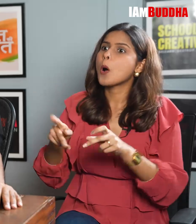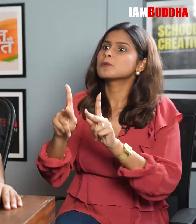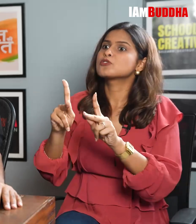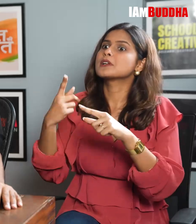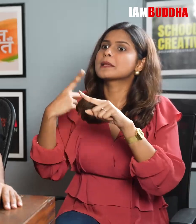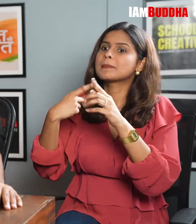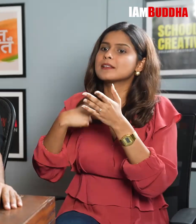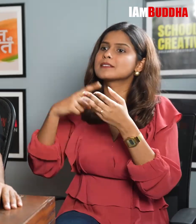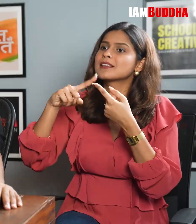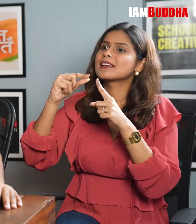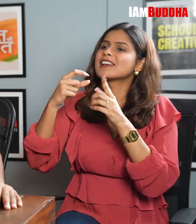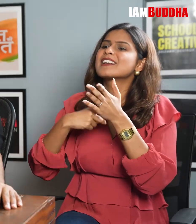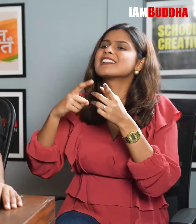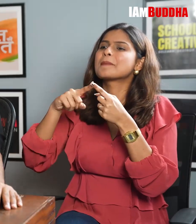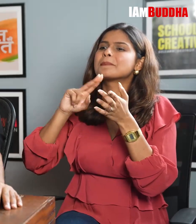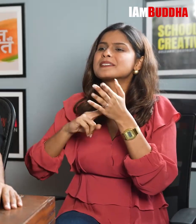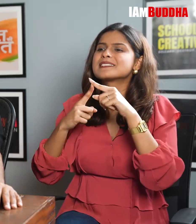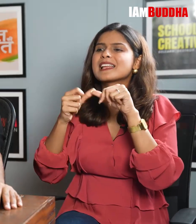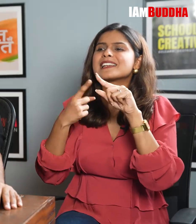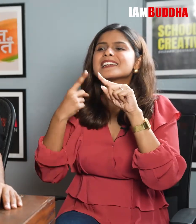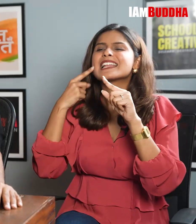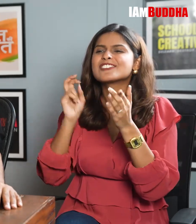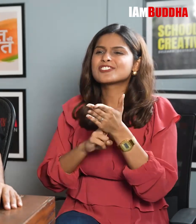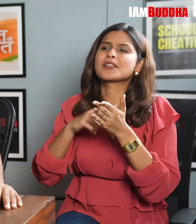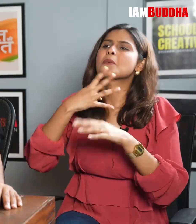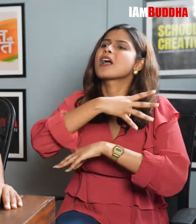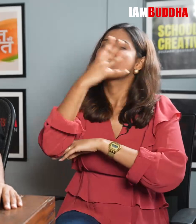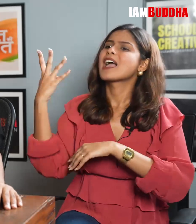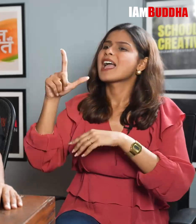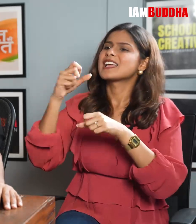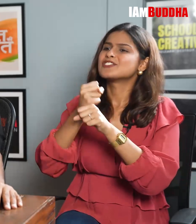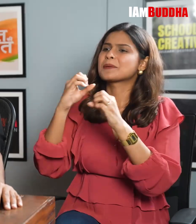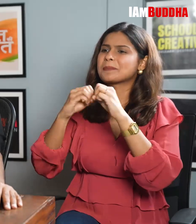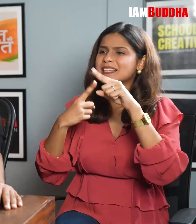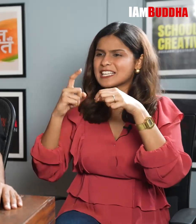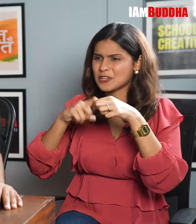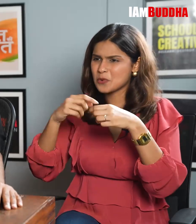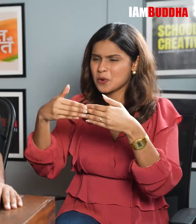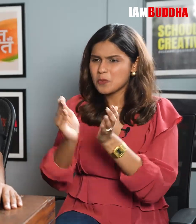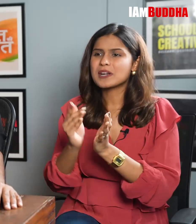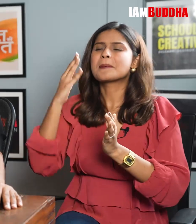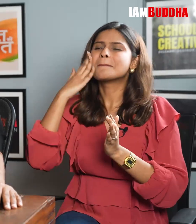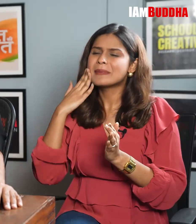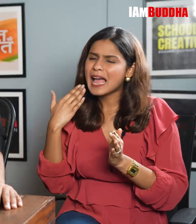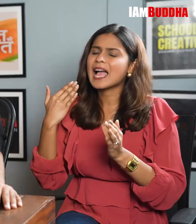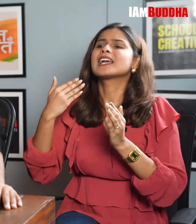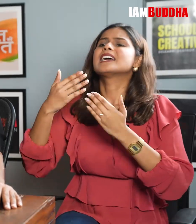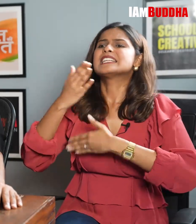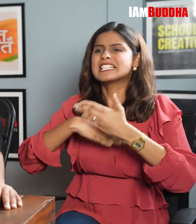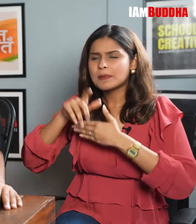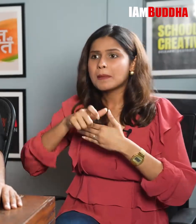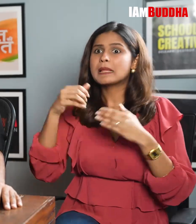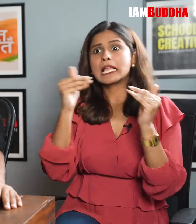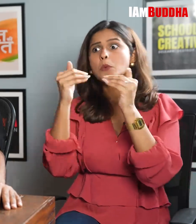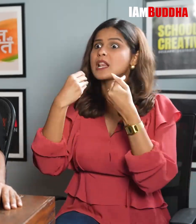various communities, LGBTQ community, blacks, okay, deprived people, disabled people. Now my question is